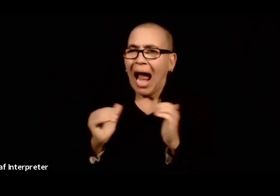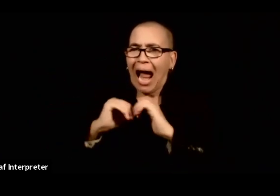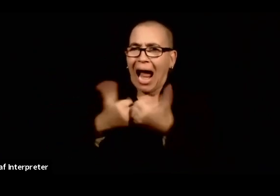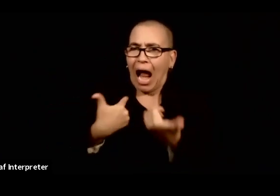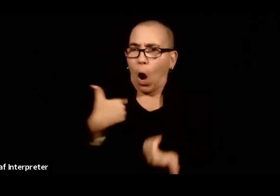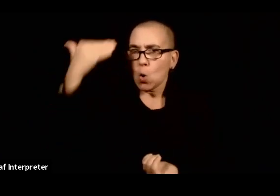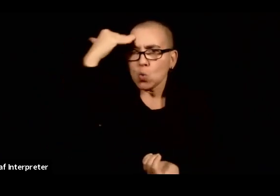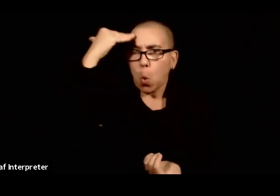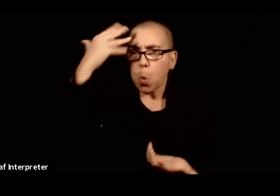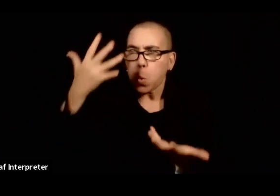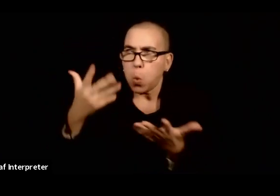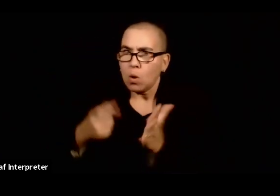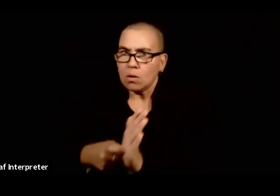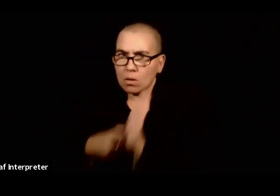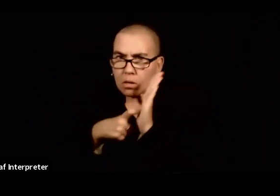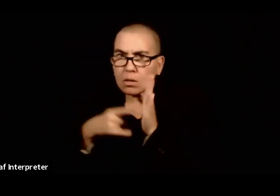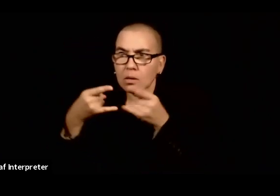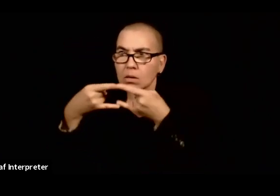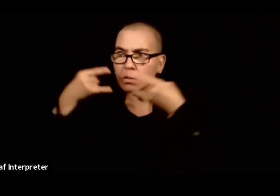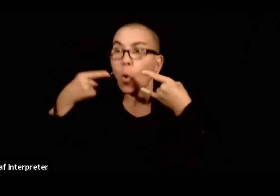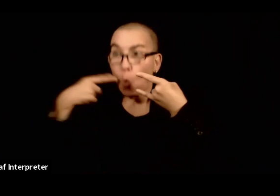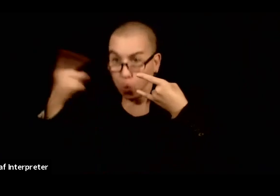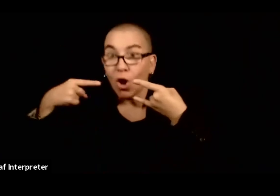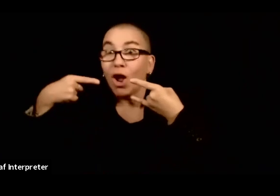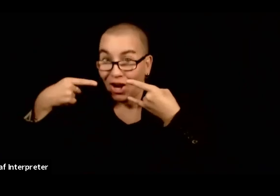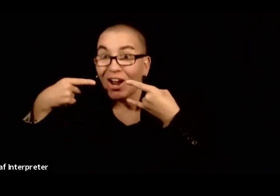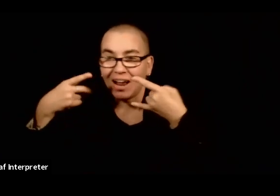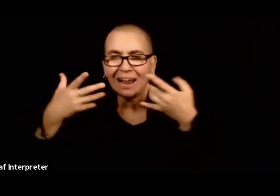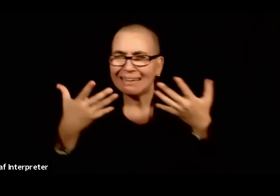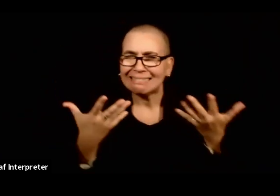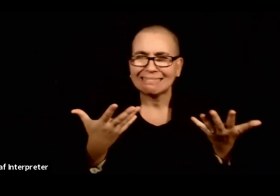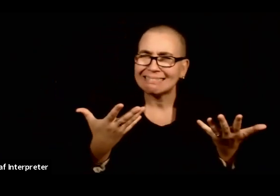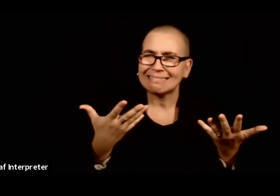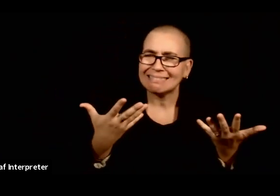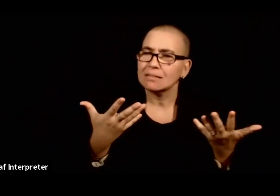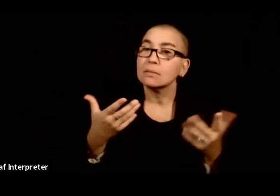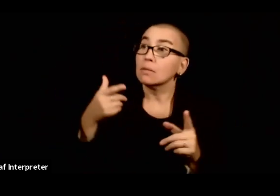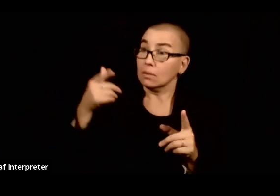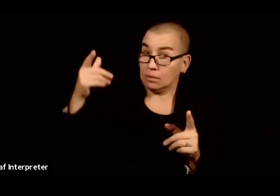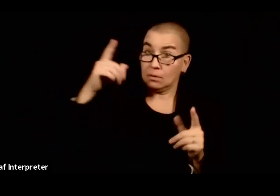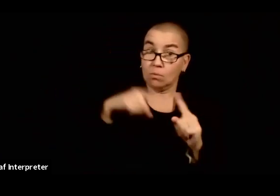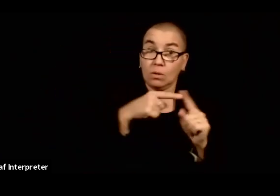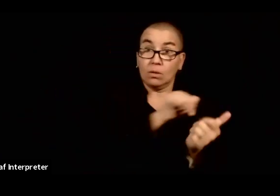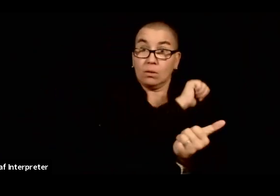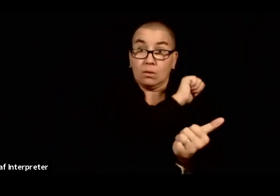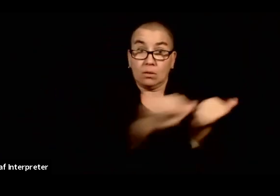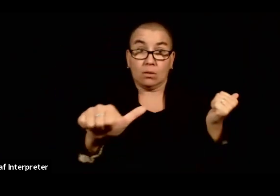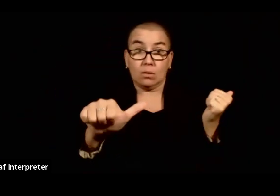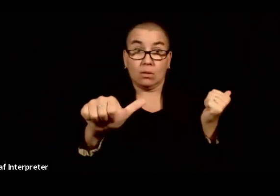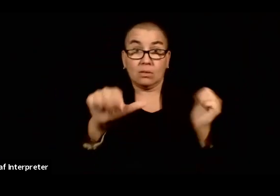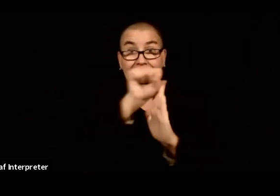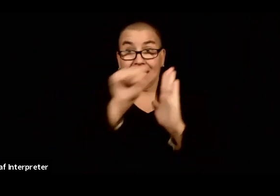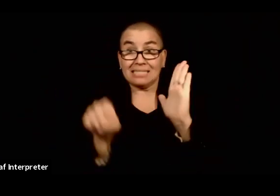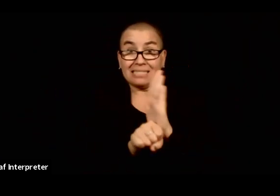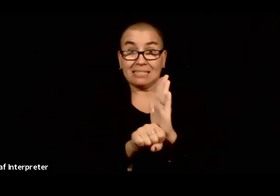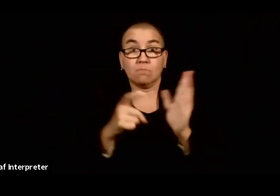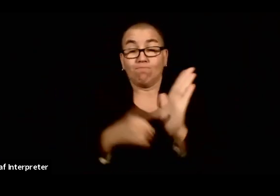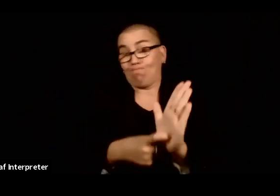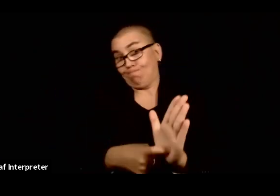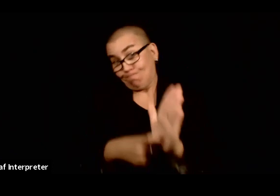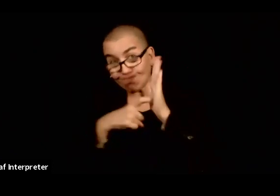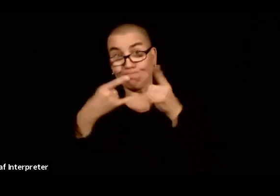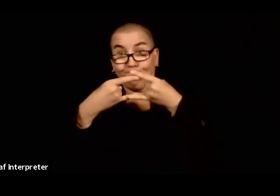Well, Greta, it's a great question. There is a lot going on, as you say, and sometimes it's pretty hard to tease